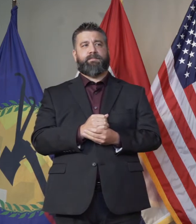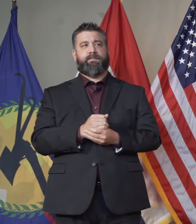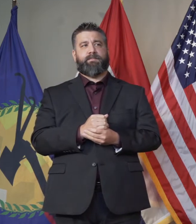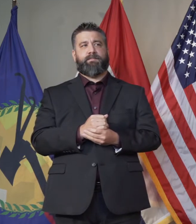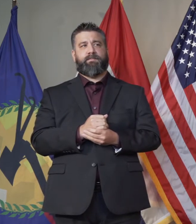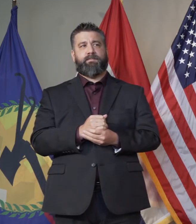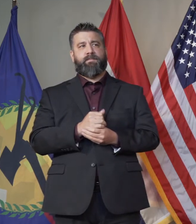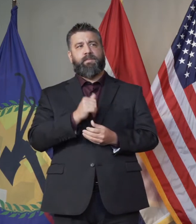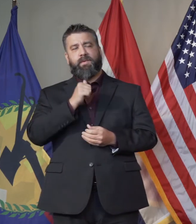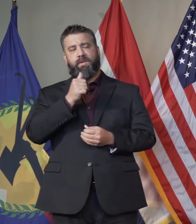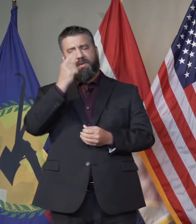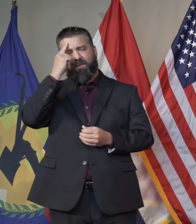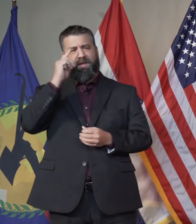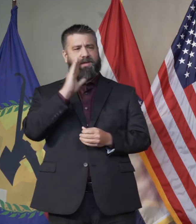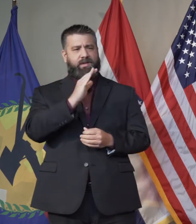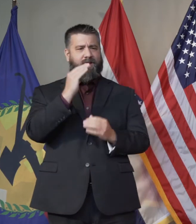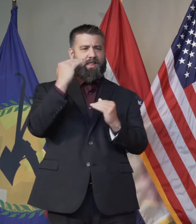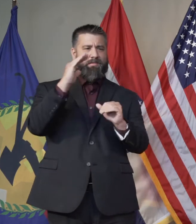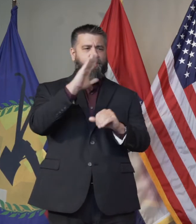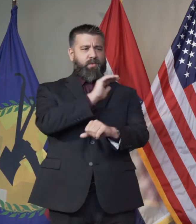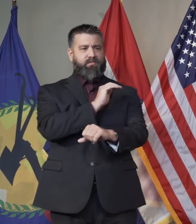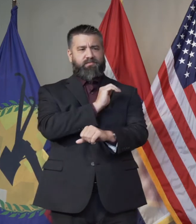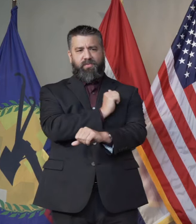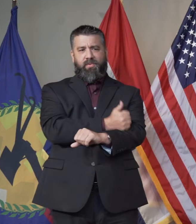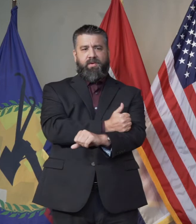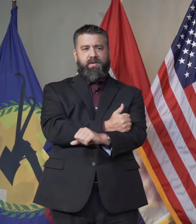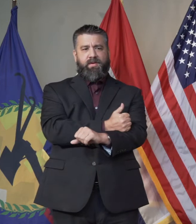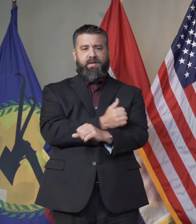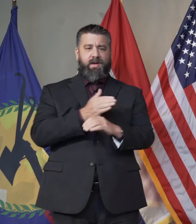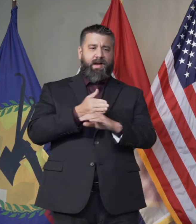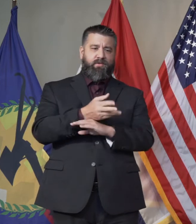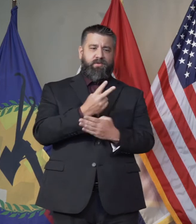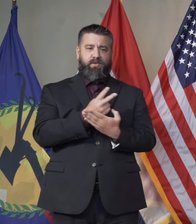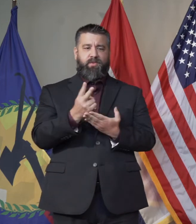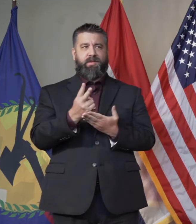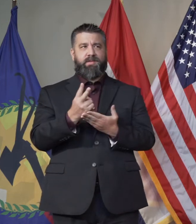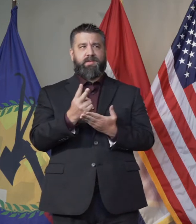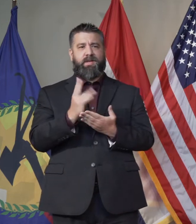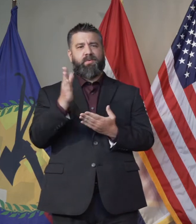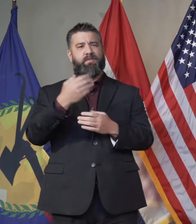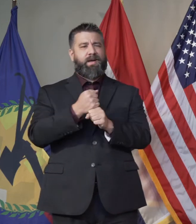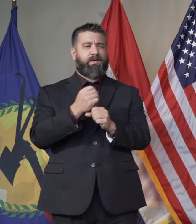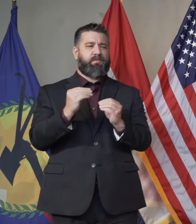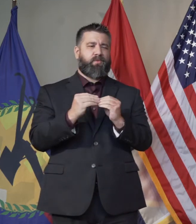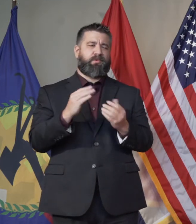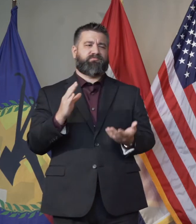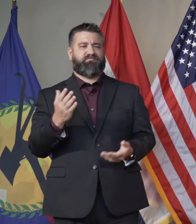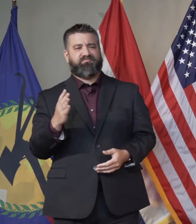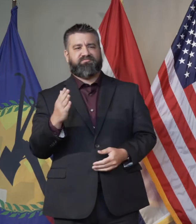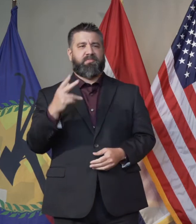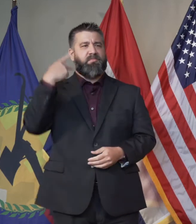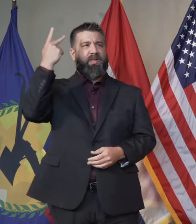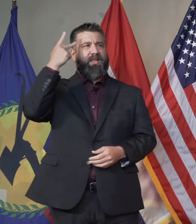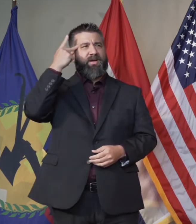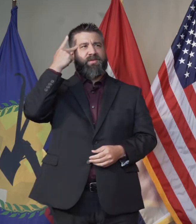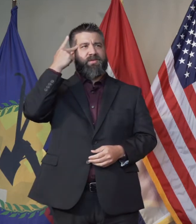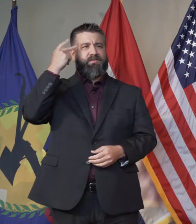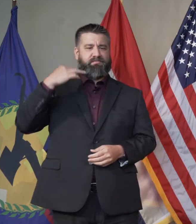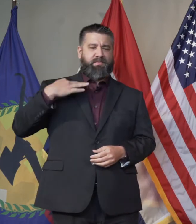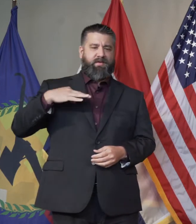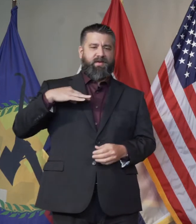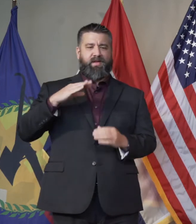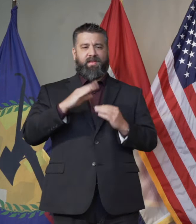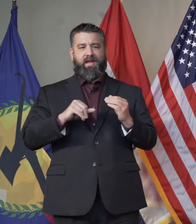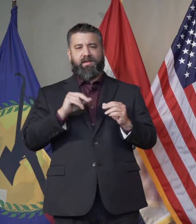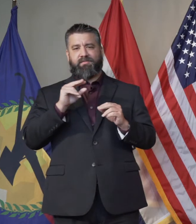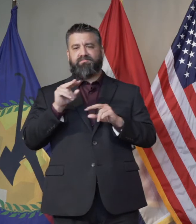a little bit longer than 2 weeks, that would then, after those 2 weeks, make this more of a political gain than, let's say, looking